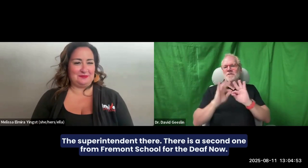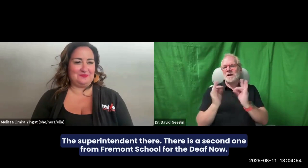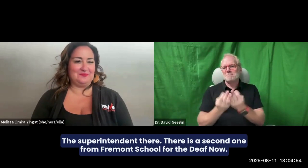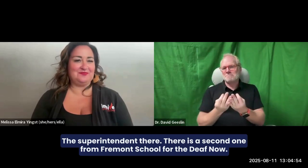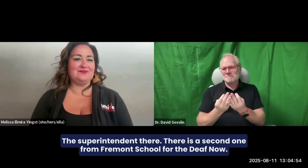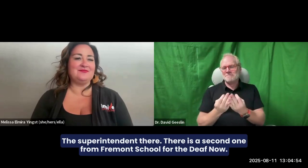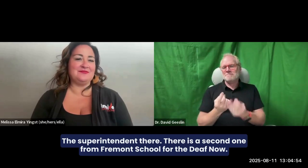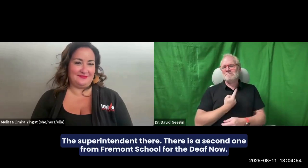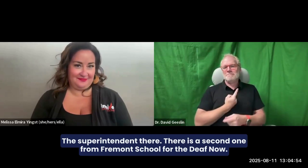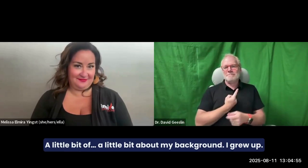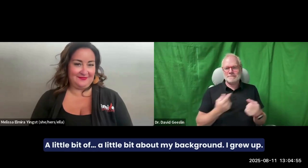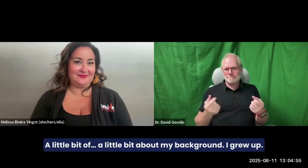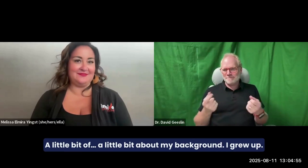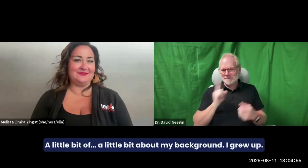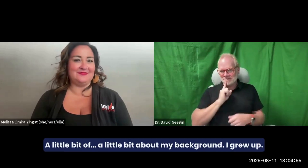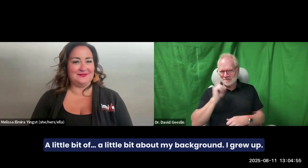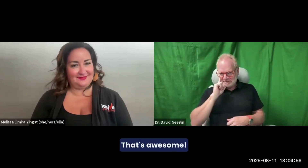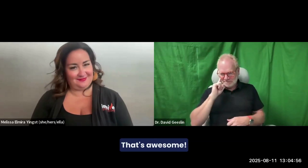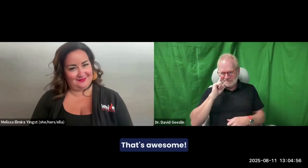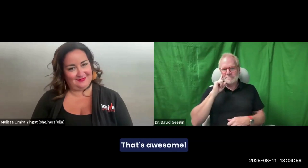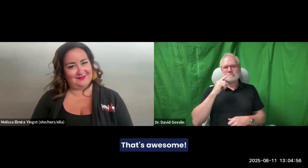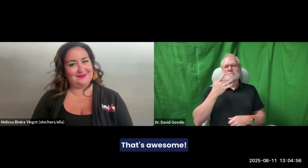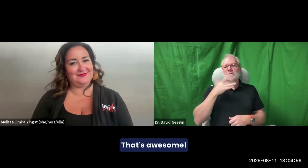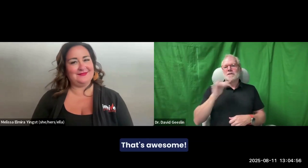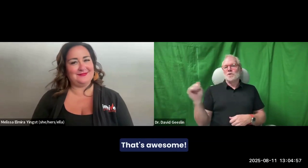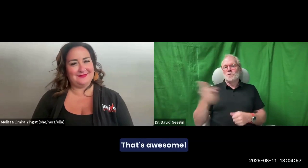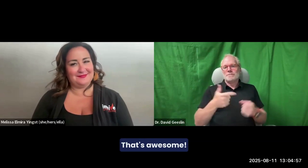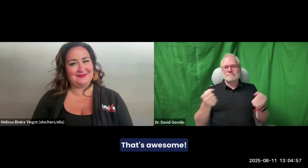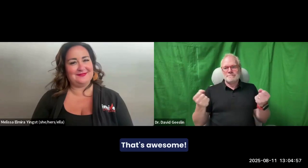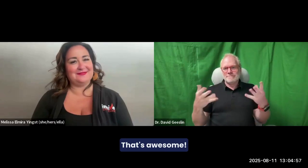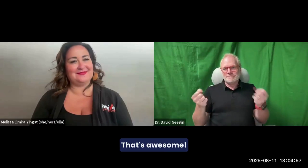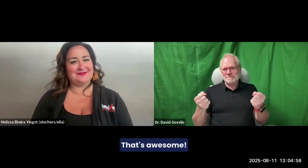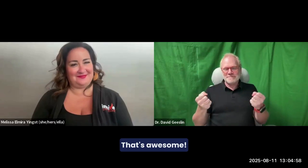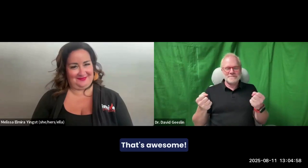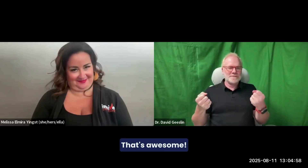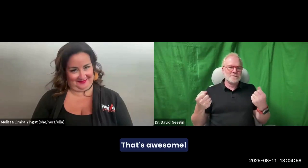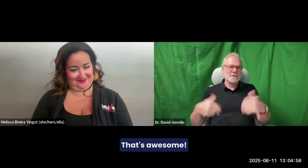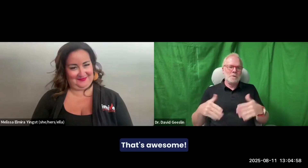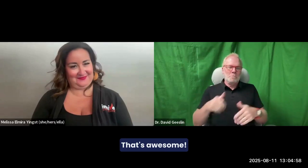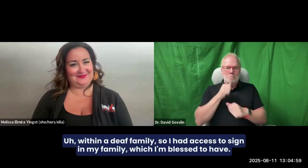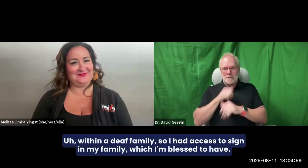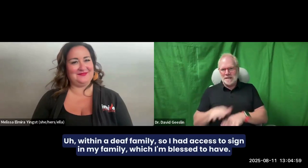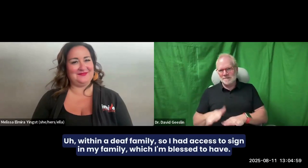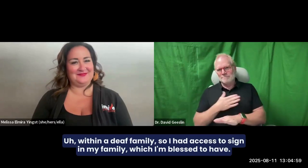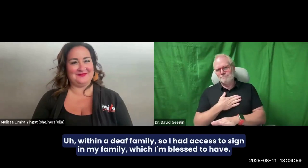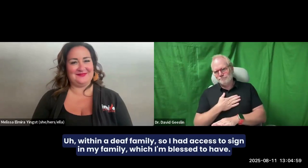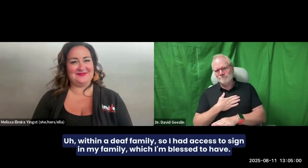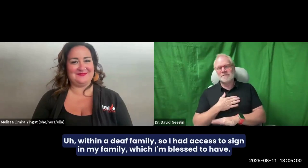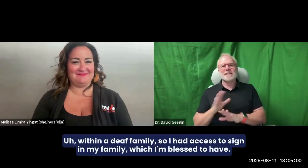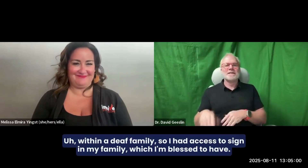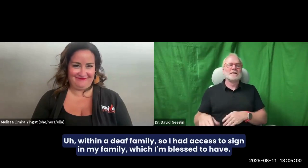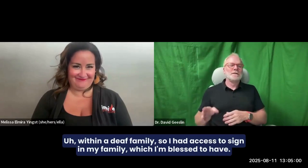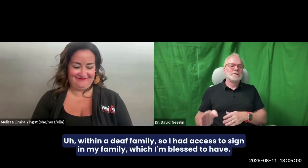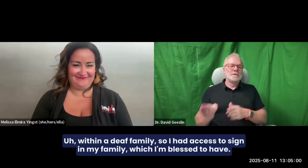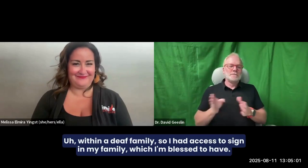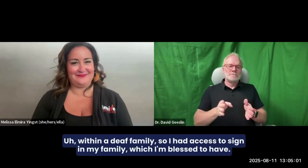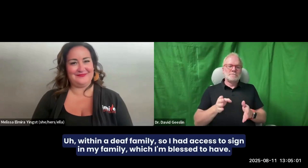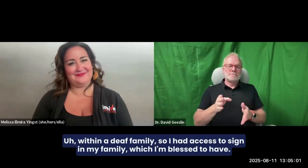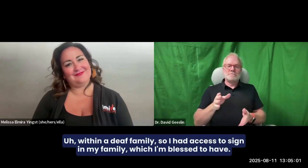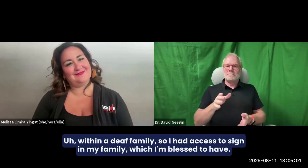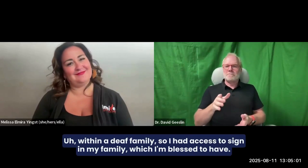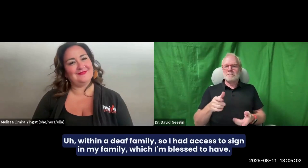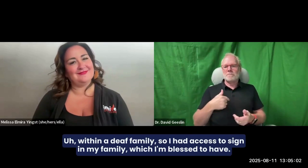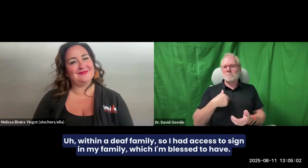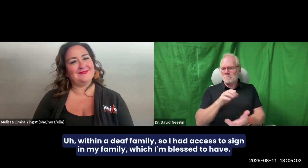Fremont School for the Deaf now. A little That's bit of awesome. a little bit about my background. I grew up within a deaf family, so I had access